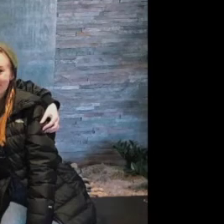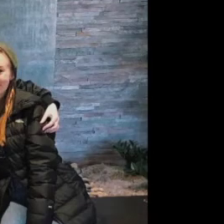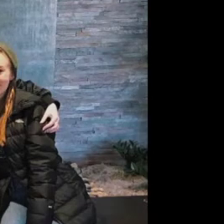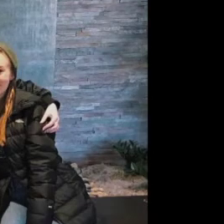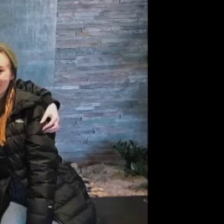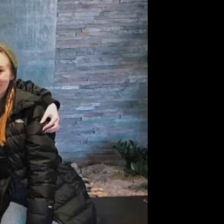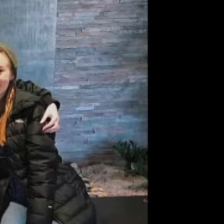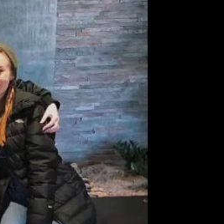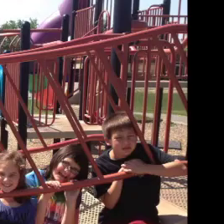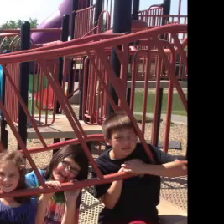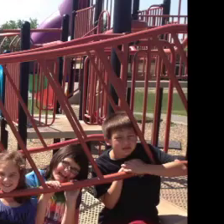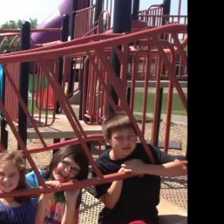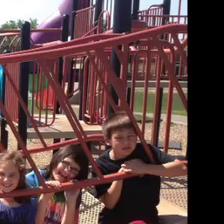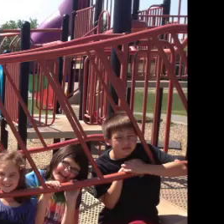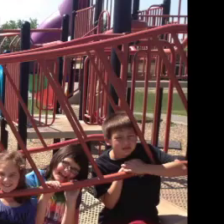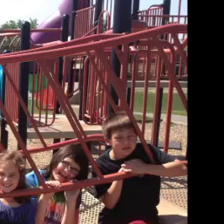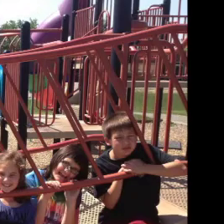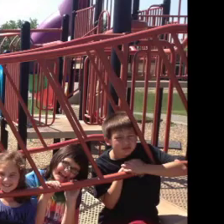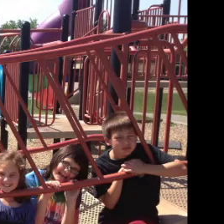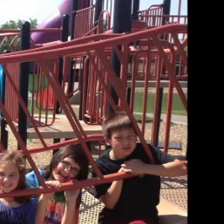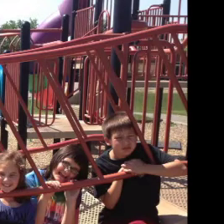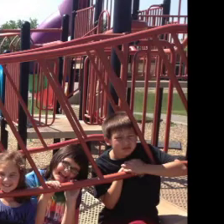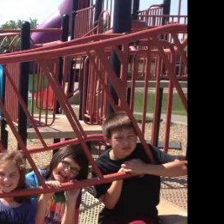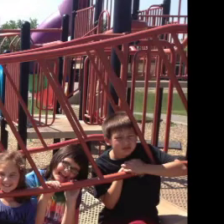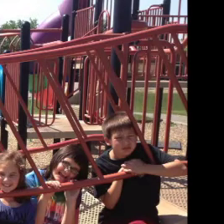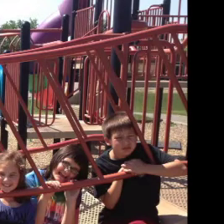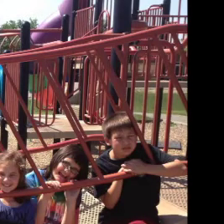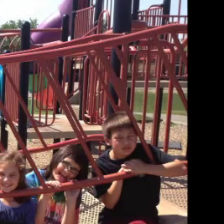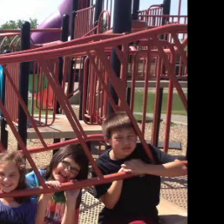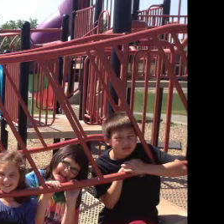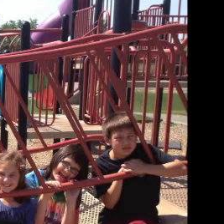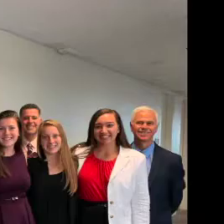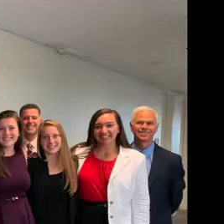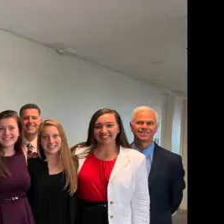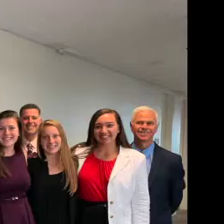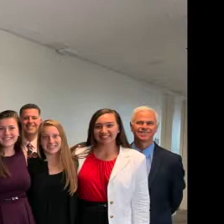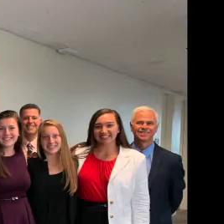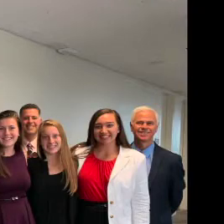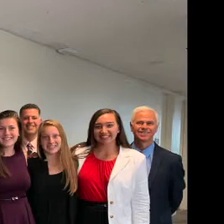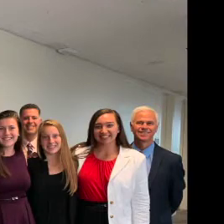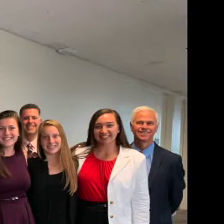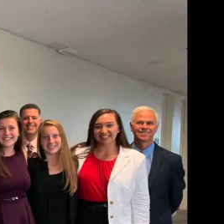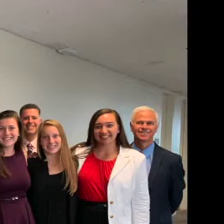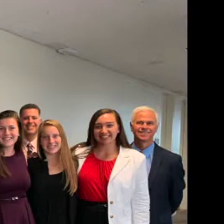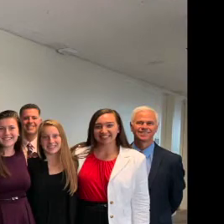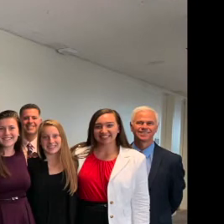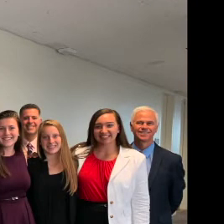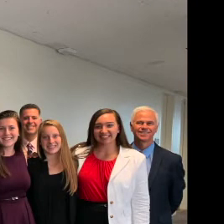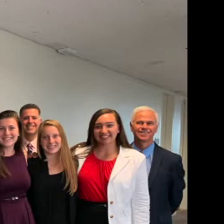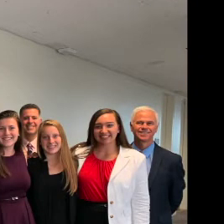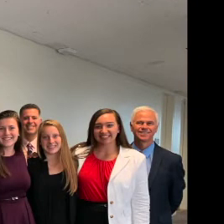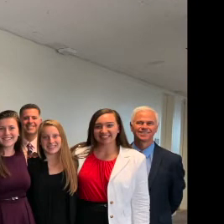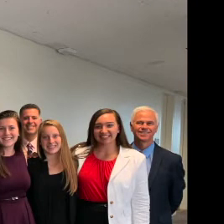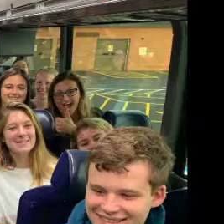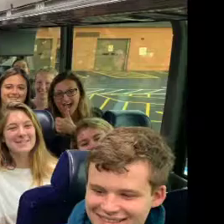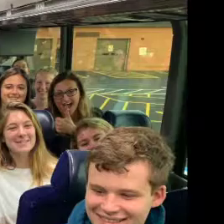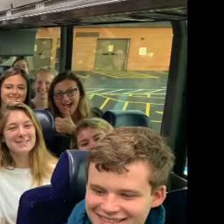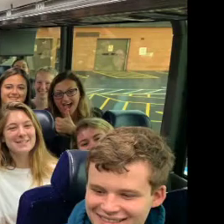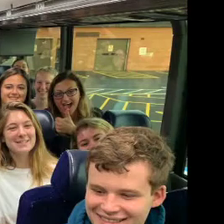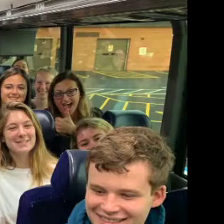time. Be convicted to transfer the enduring concepts of civility,